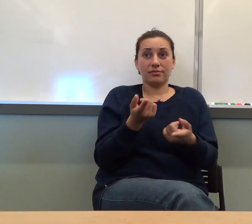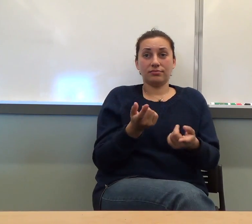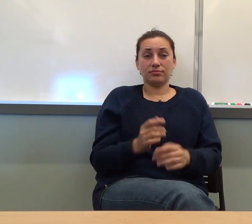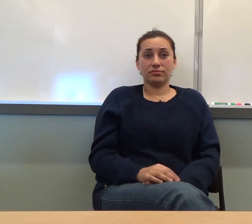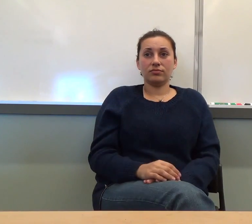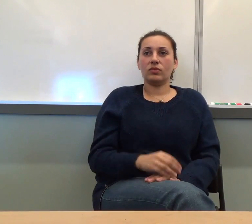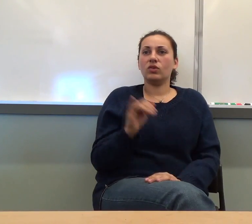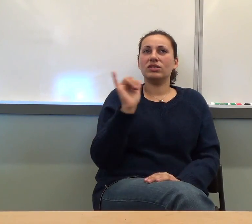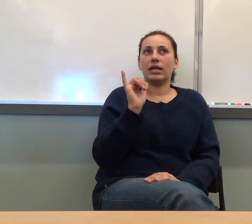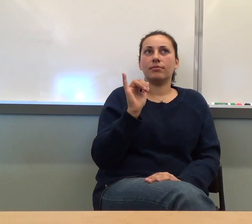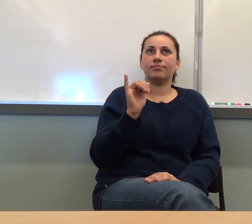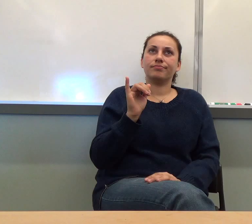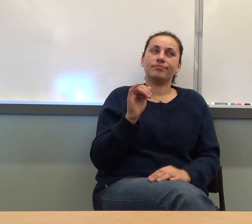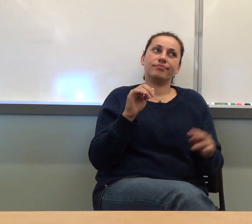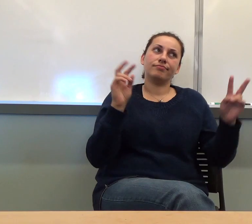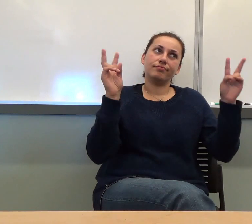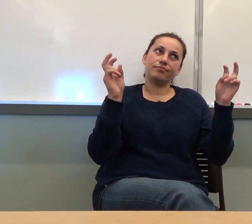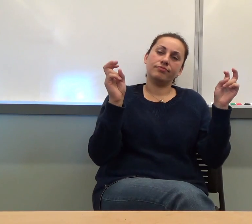numbers. Let's put it that way. They're pure numbers.